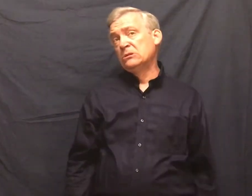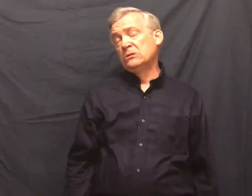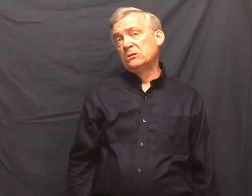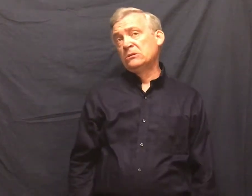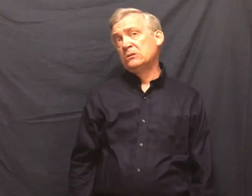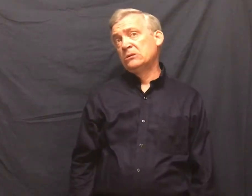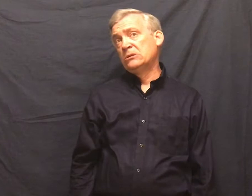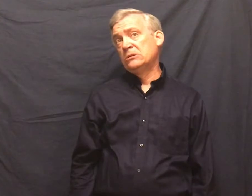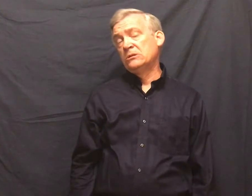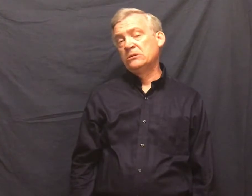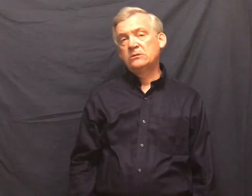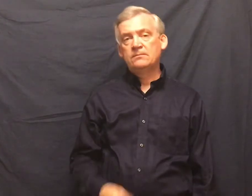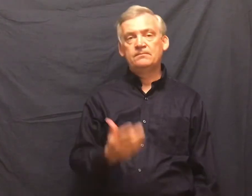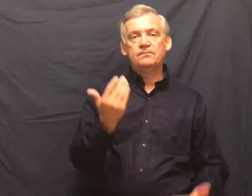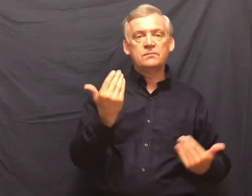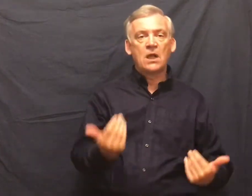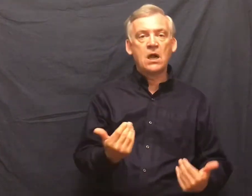Aunt Clara was gone.